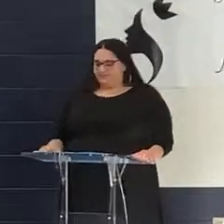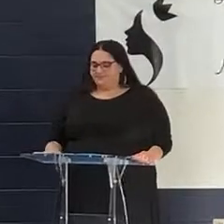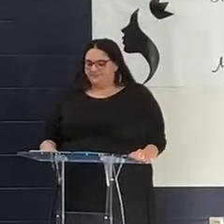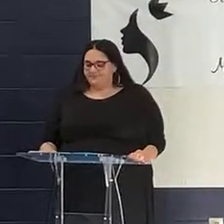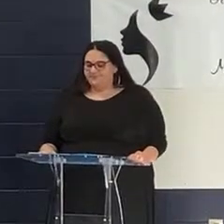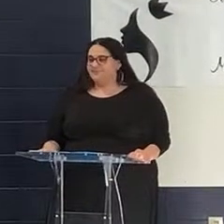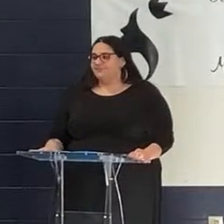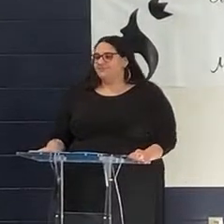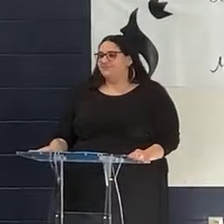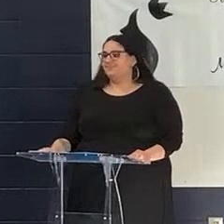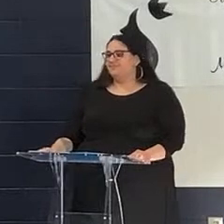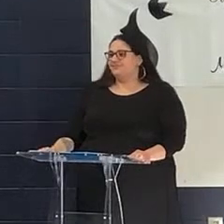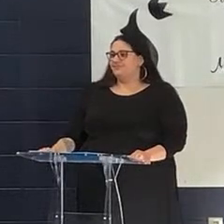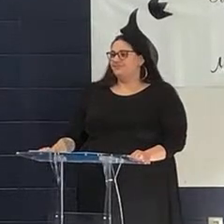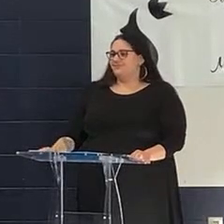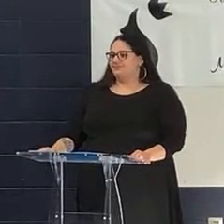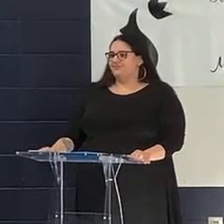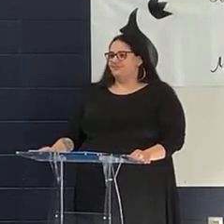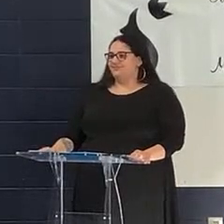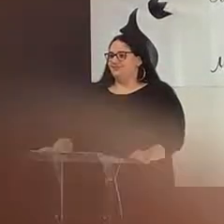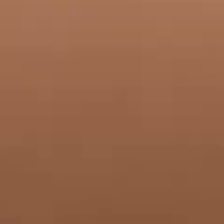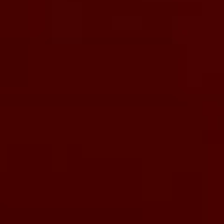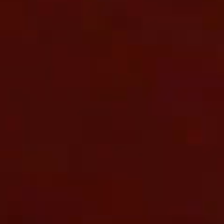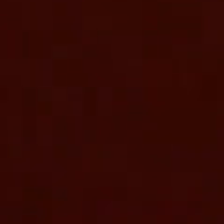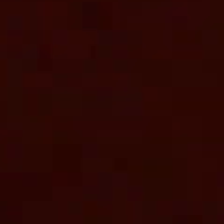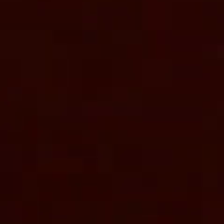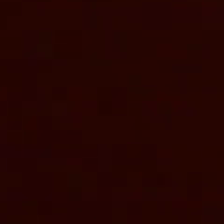Our next contestant is Paris McCrory.